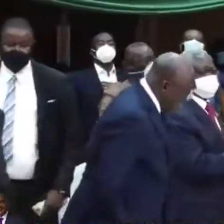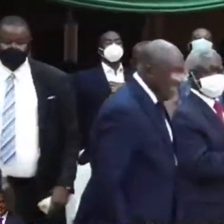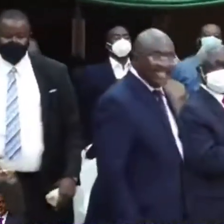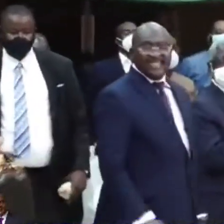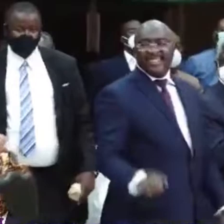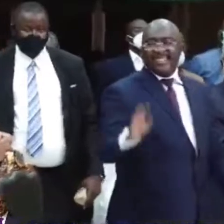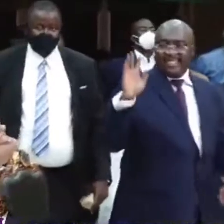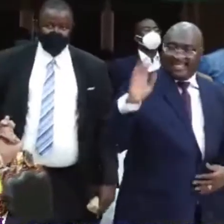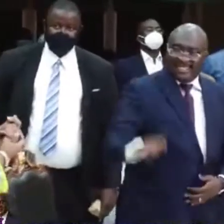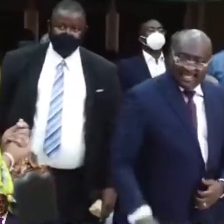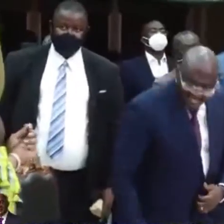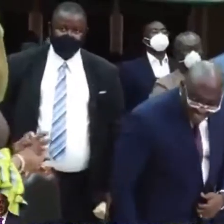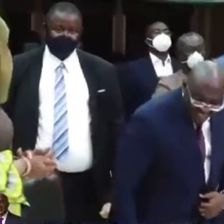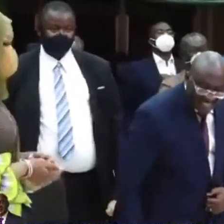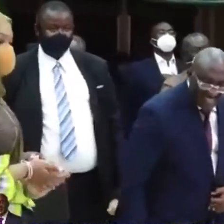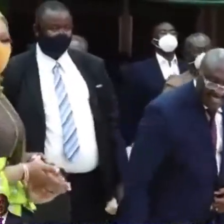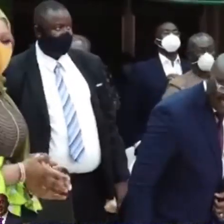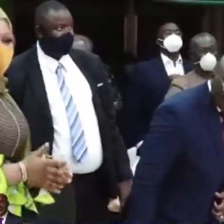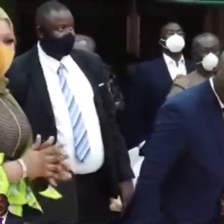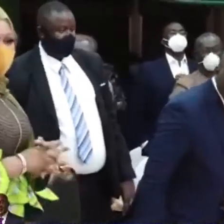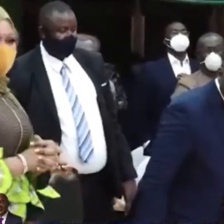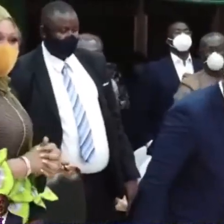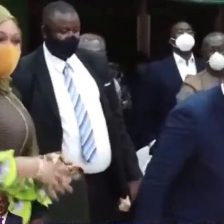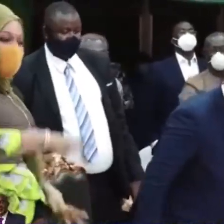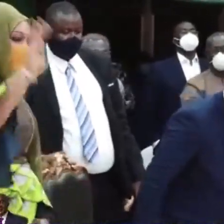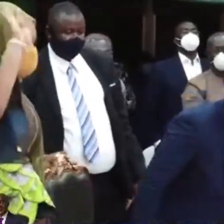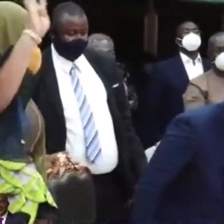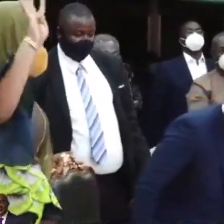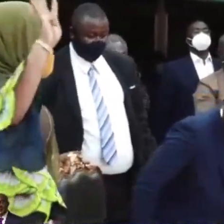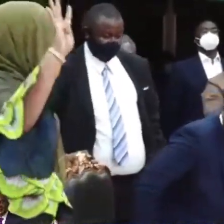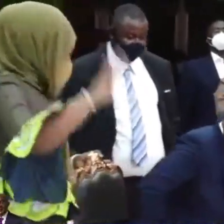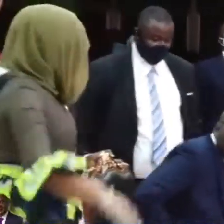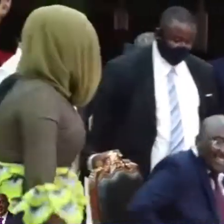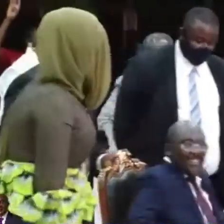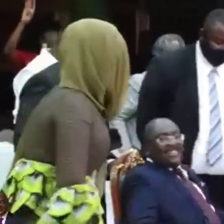Ladies and gentlemen, 4 more to do more.